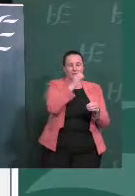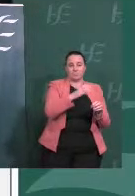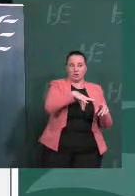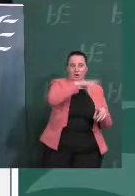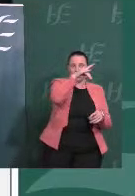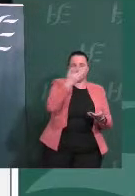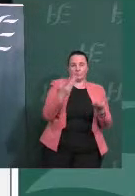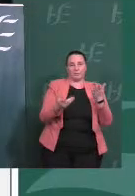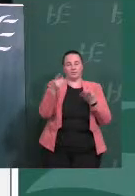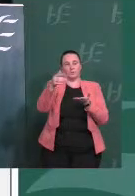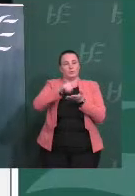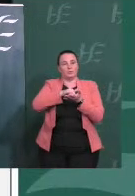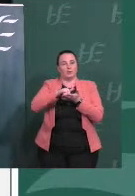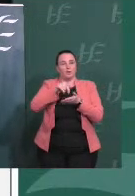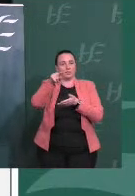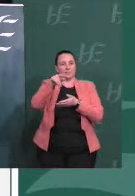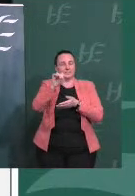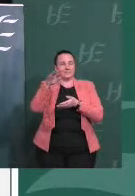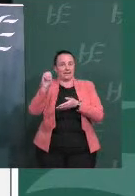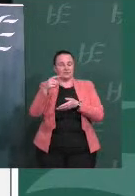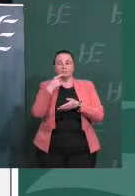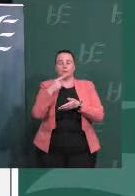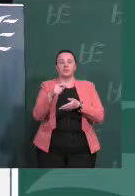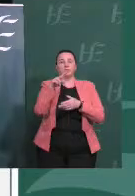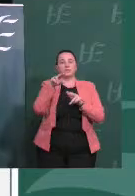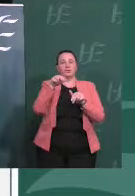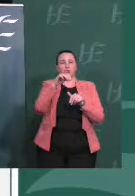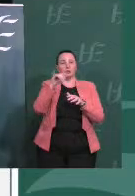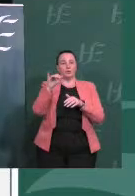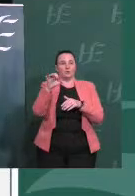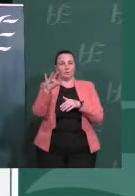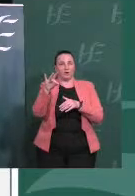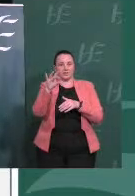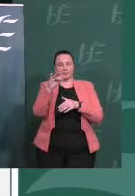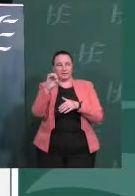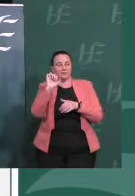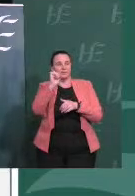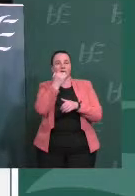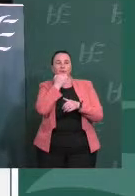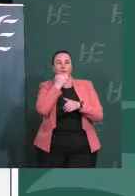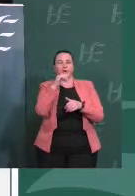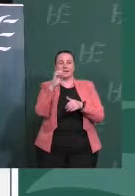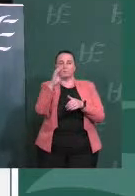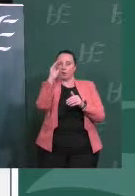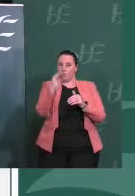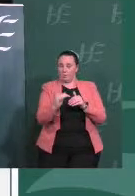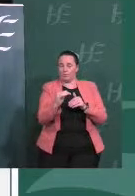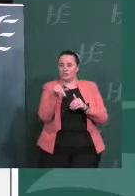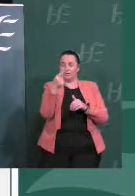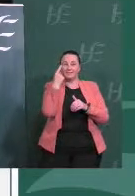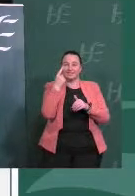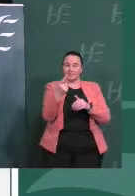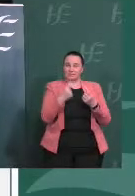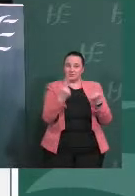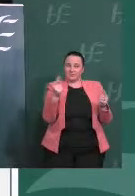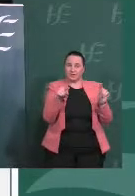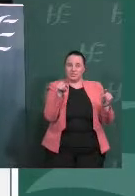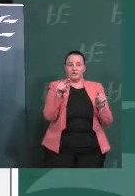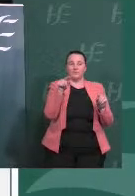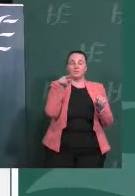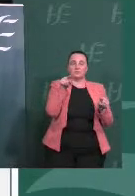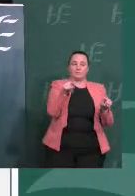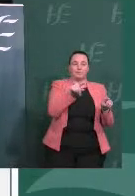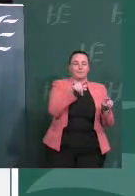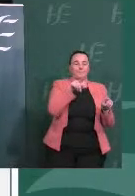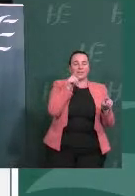York State, which is the red line. New York, on the other hand, removed the restrictions in mid-June when cases were low. And you can see the difference in terms of new cases. The